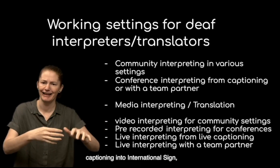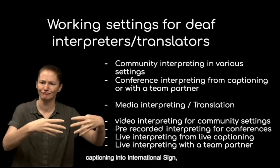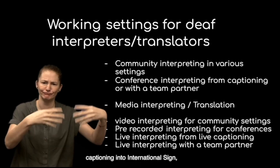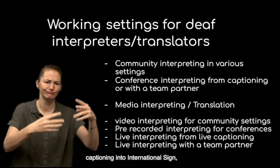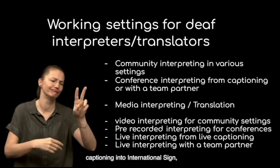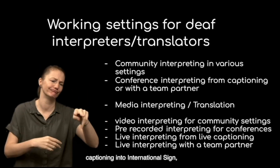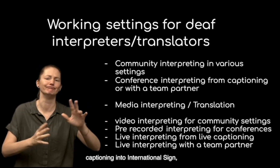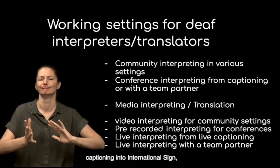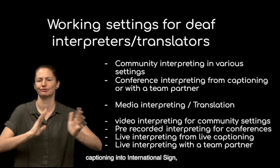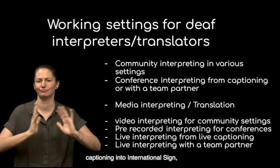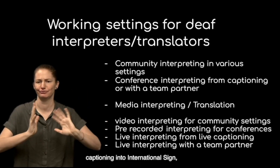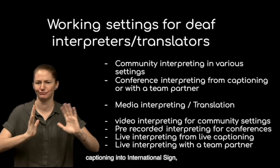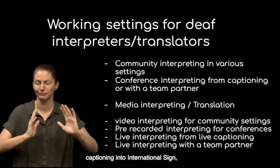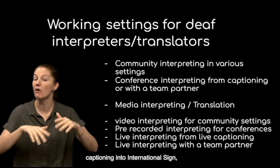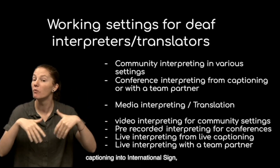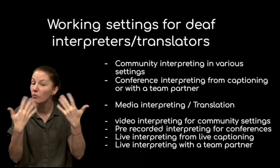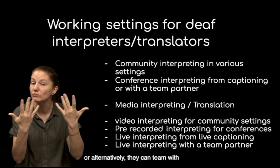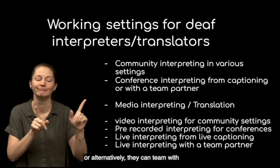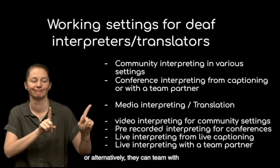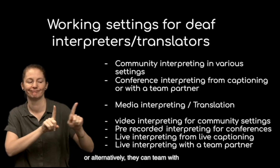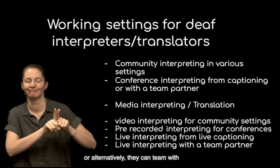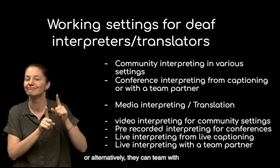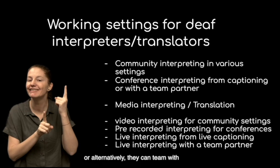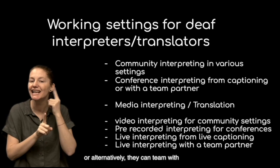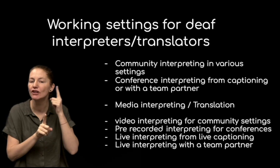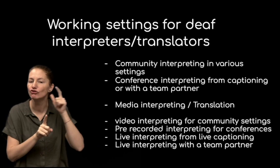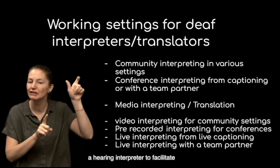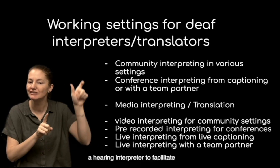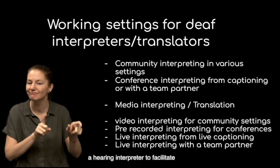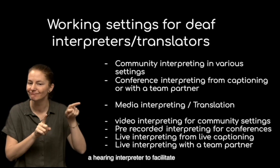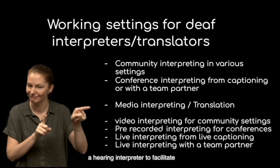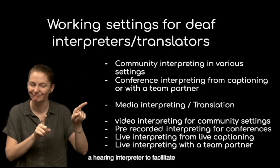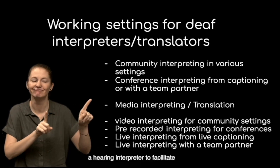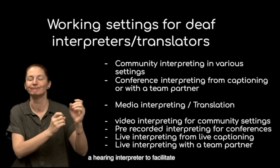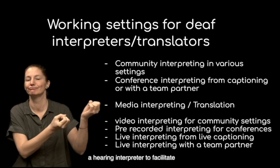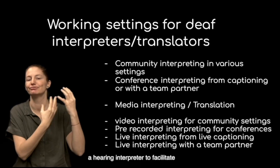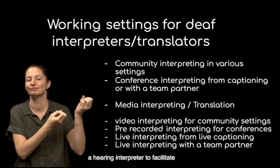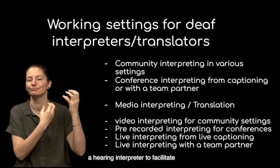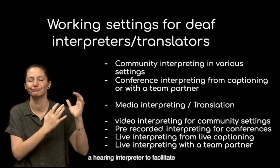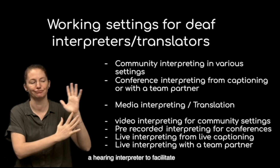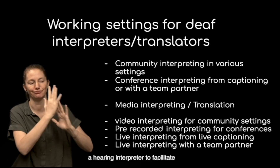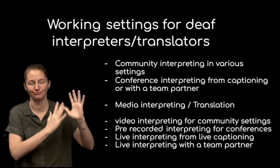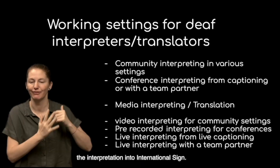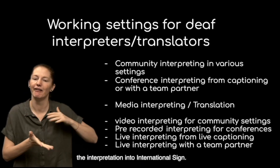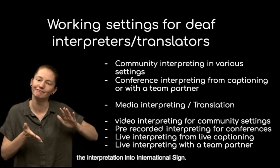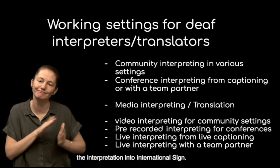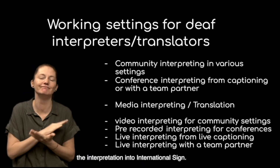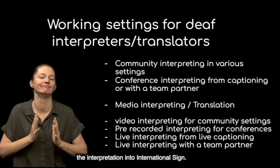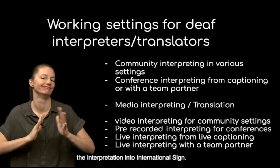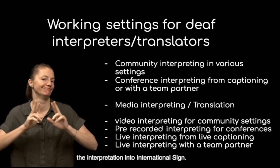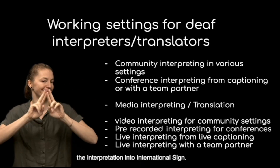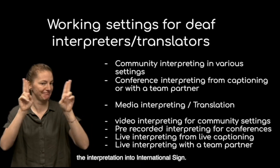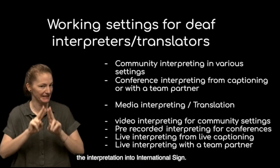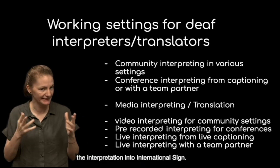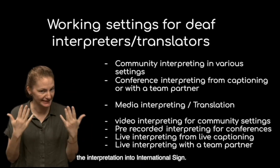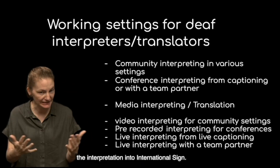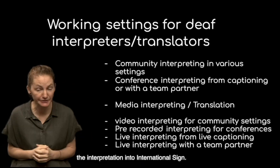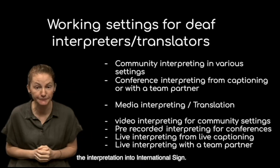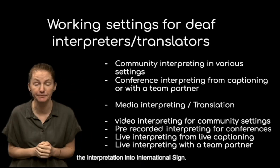or alternatively, they can team with a hearing interpreter to facilitate the interpretation into International Sign. The third point on the slide